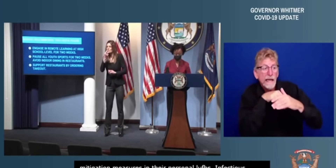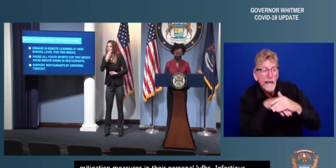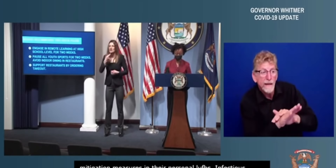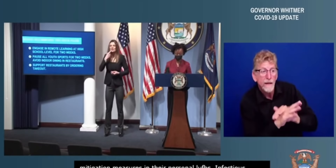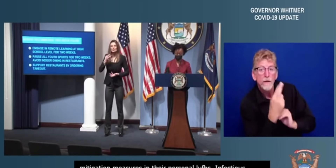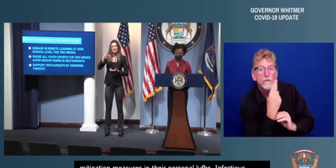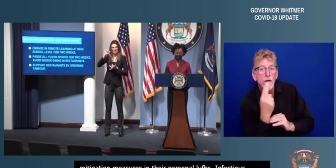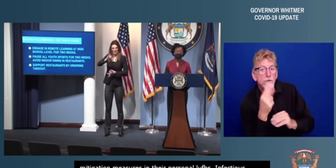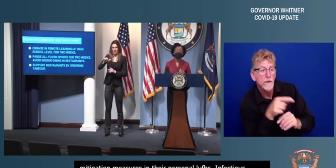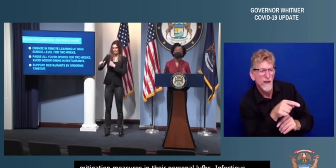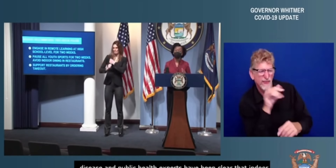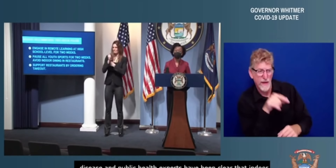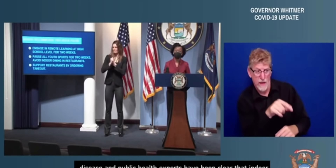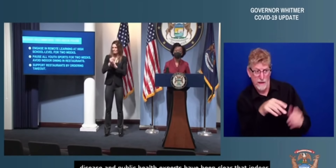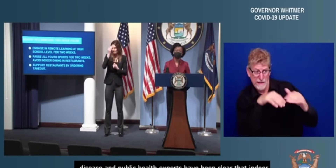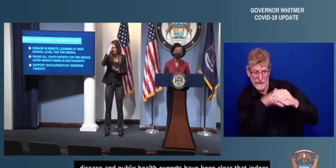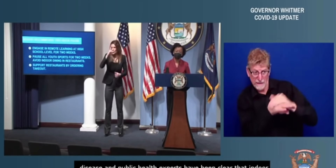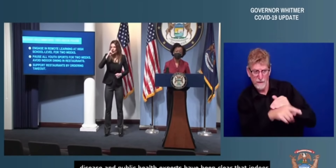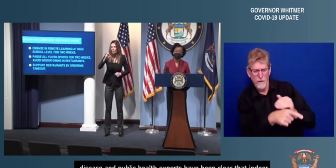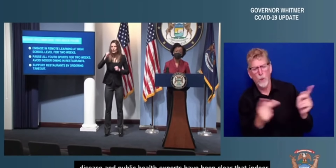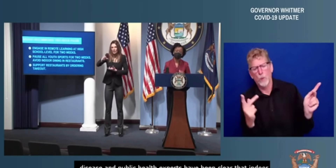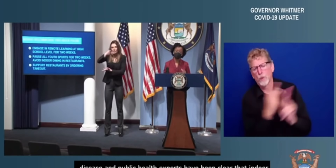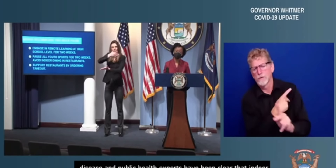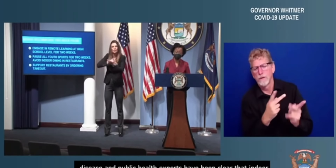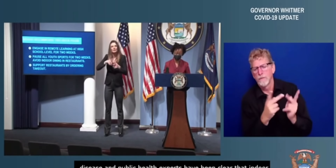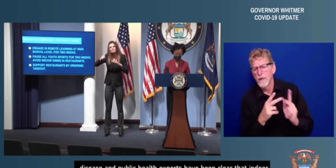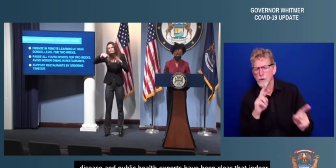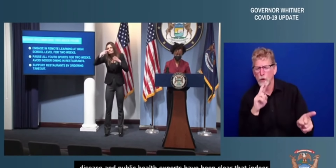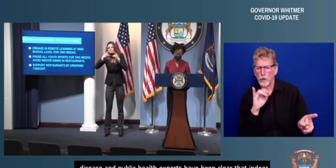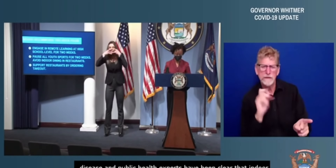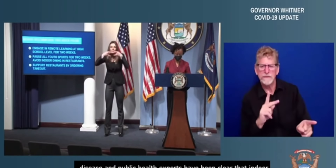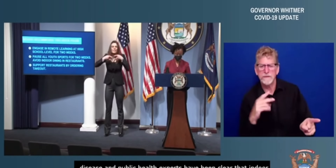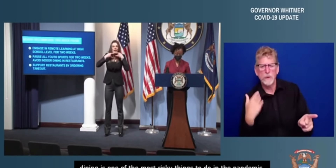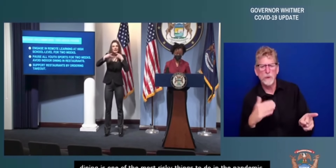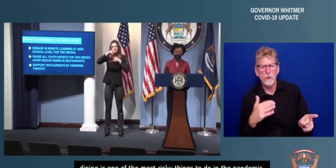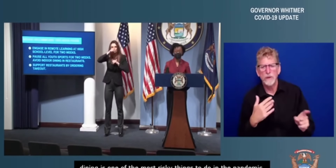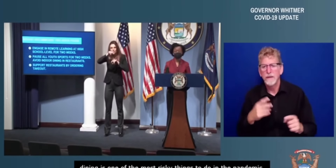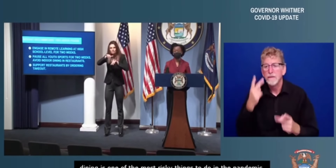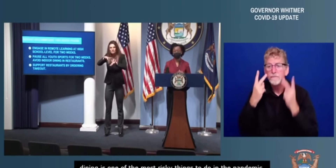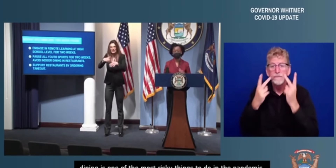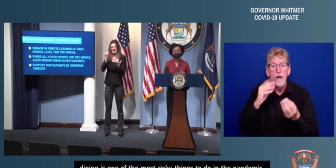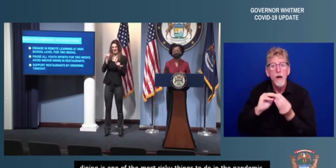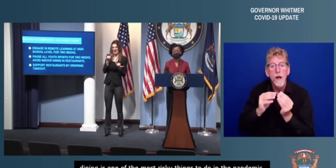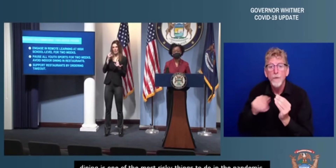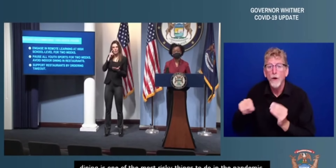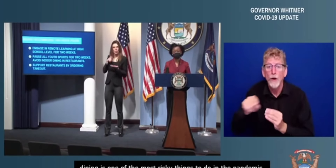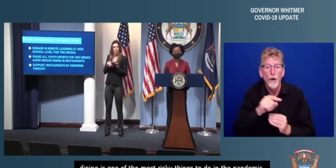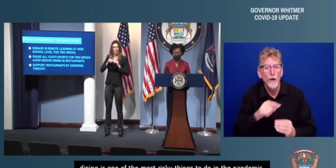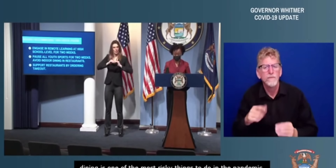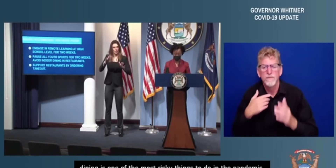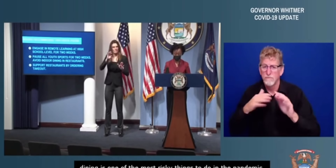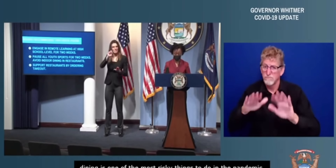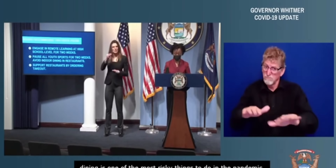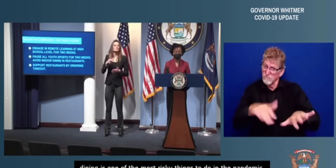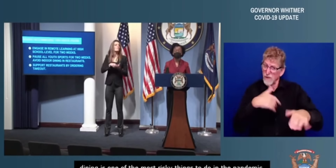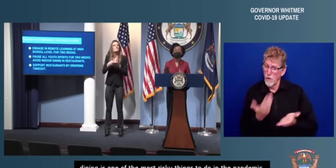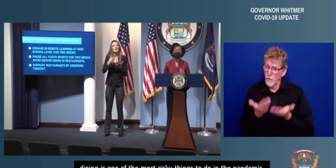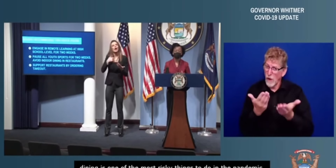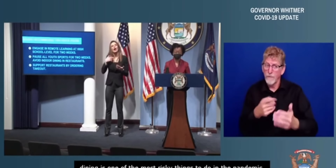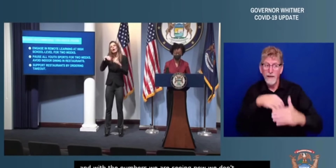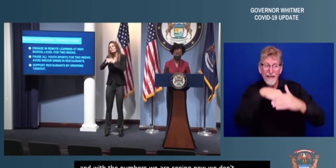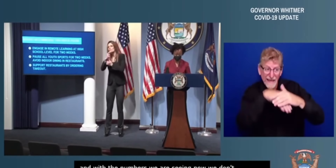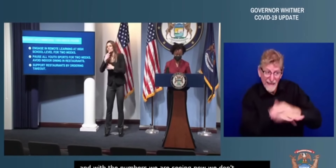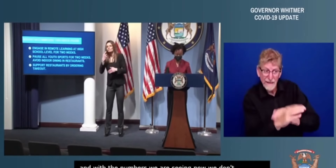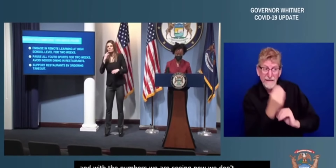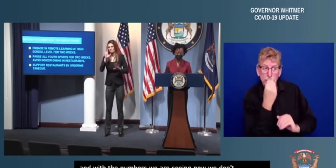this pandemic. And with the numbers that we are seeing now, we simply do not recommend it. You should order takeout or a drive-through service or